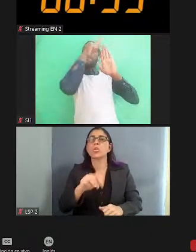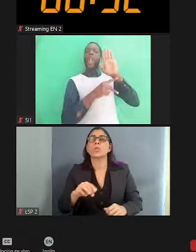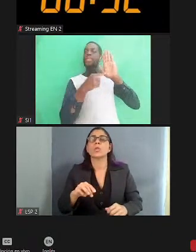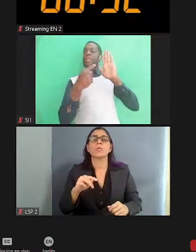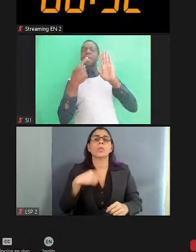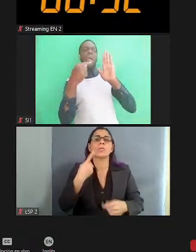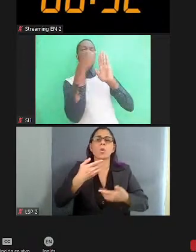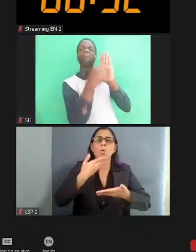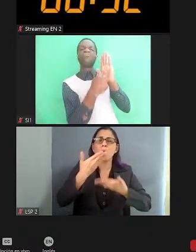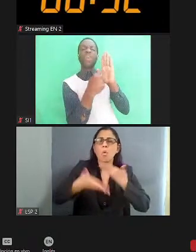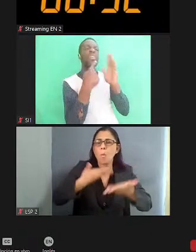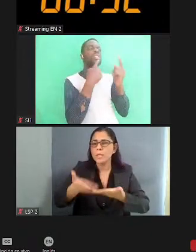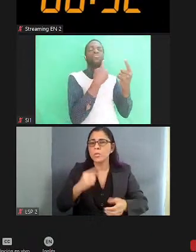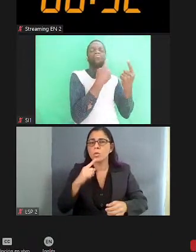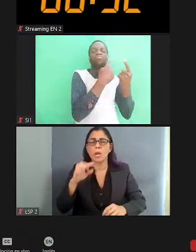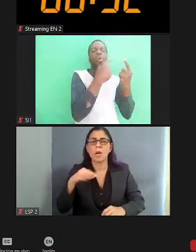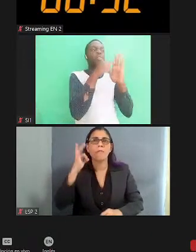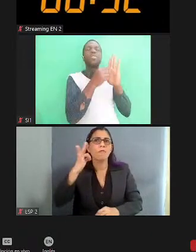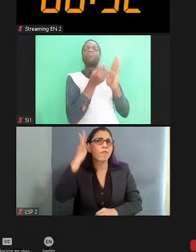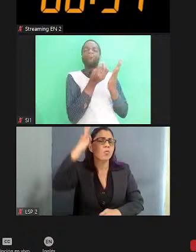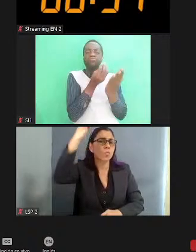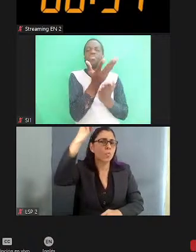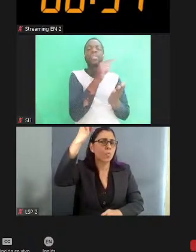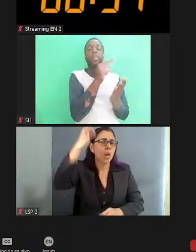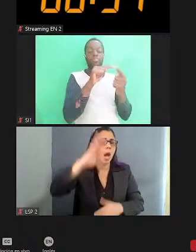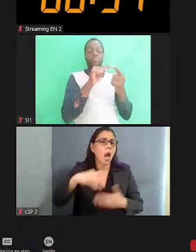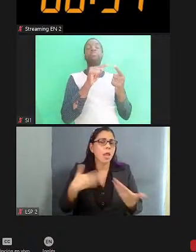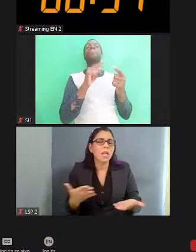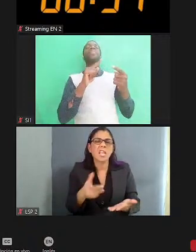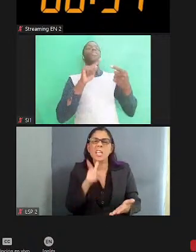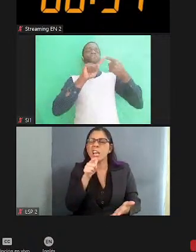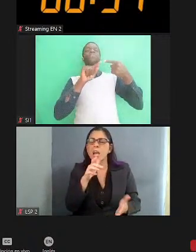first discussed about future situations